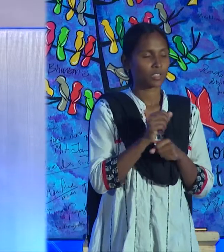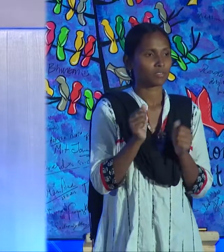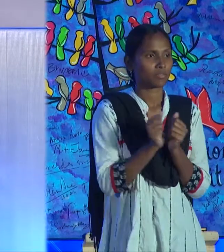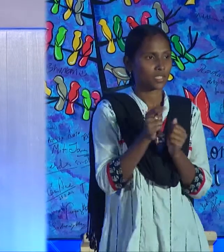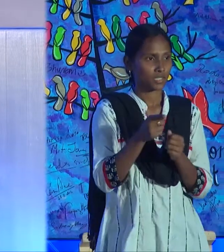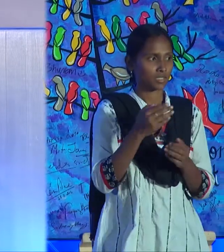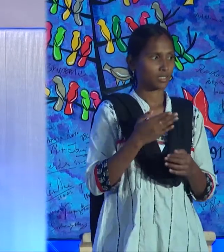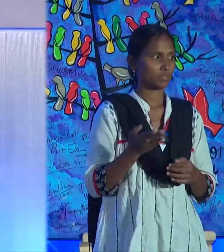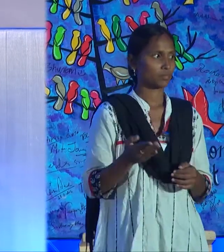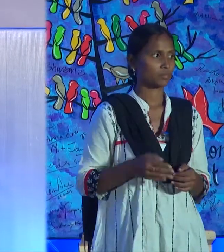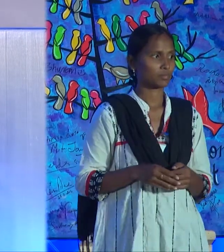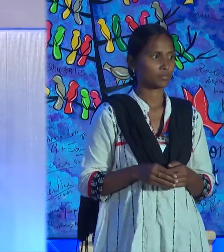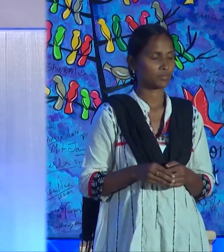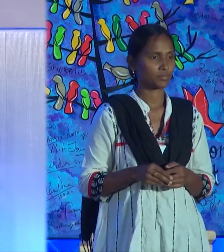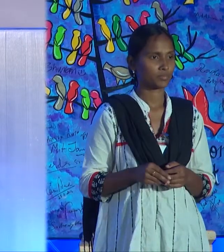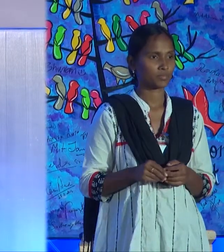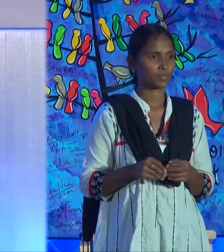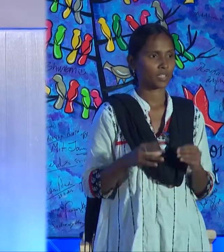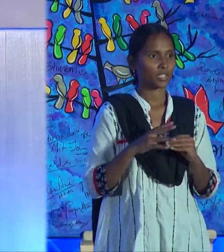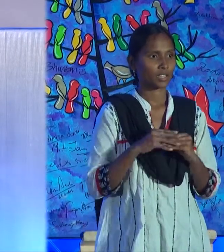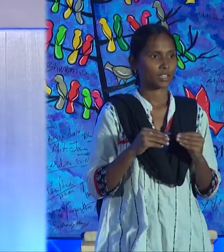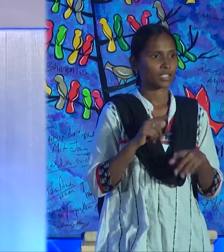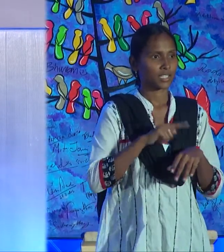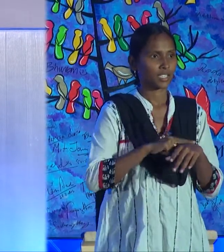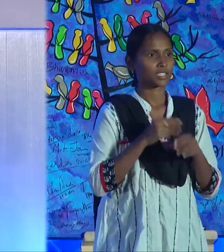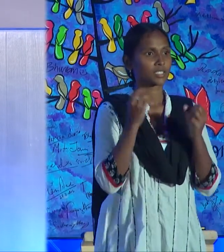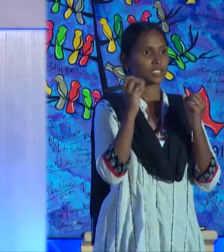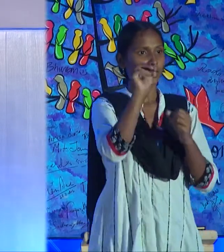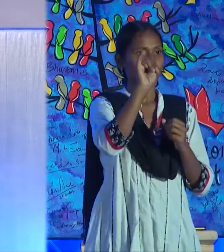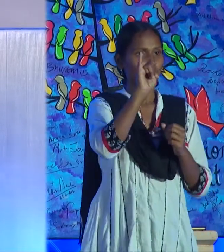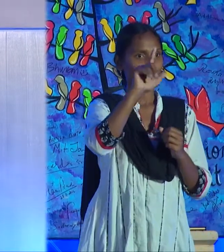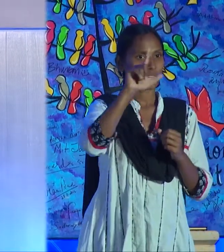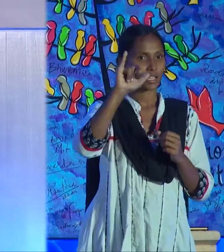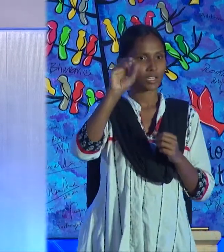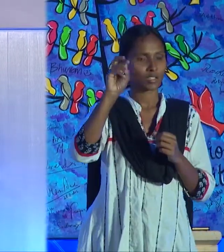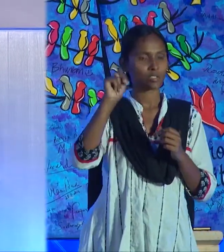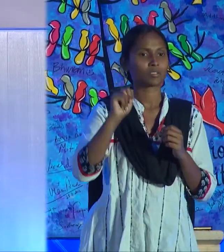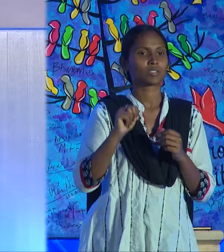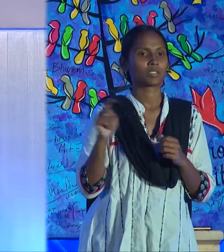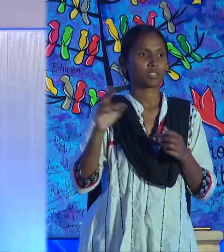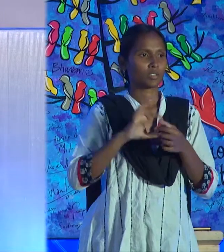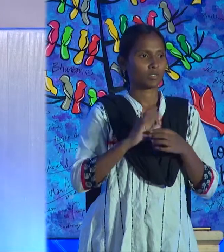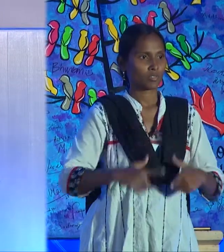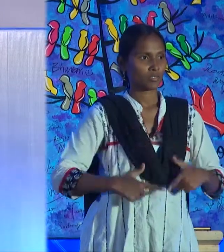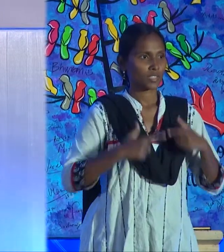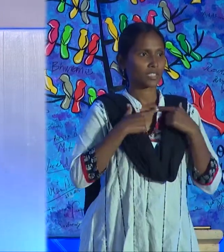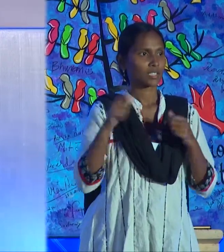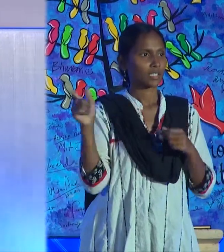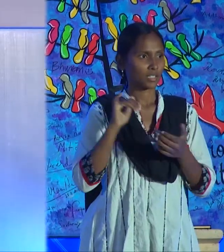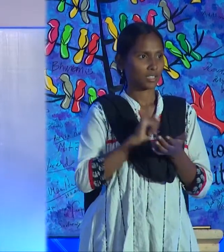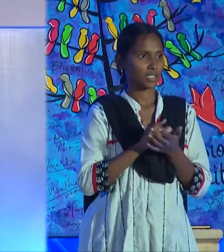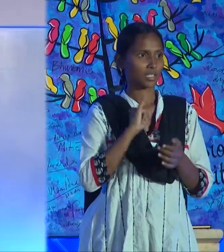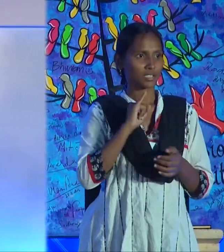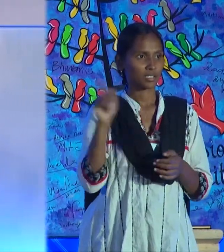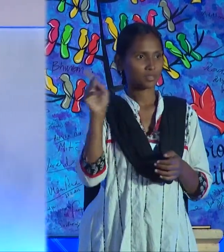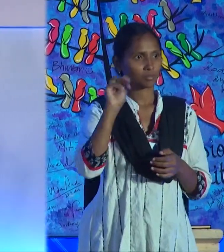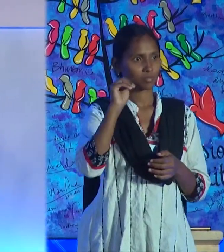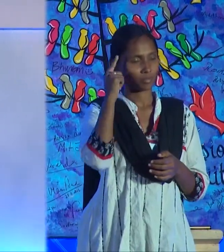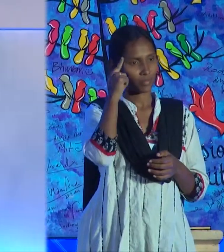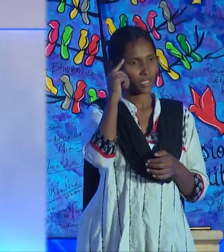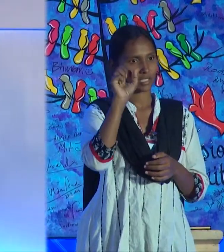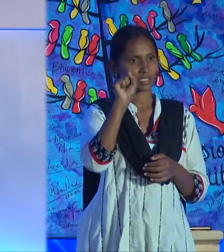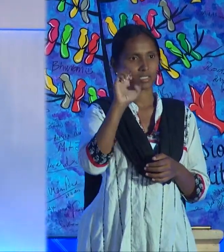performers in various fields and touch millions of lives. That's the mindset and that's the vision that we have right now.